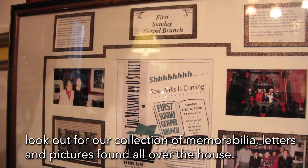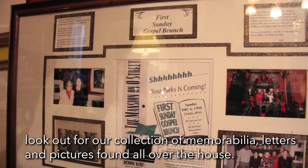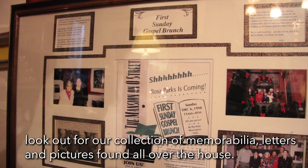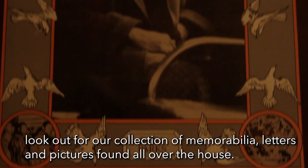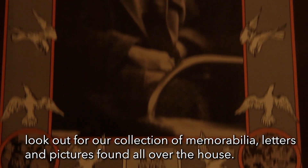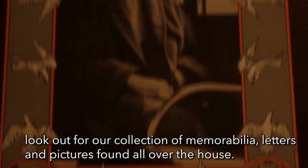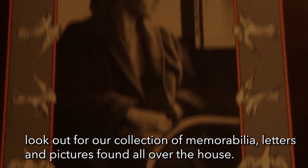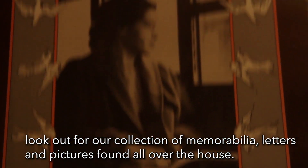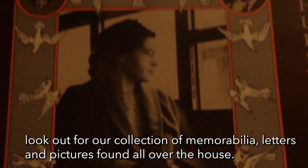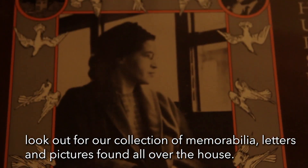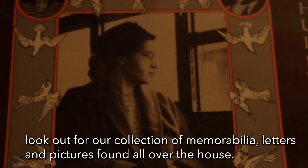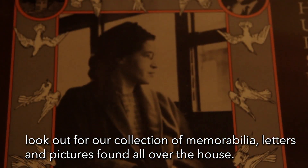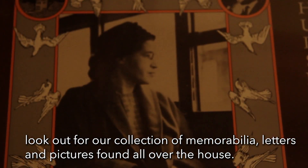pictures found all over the house.